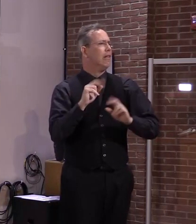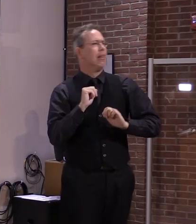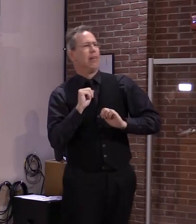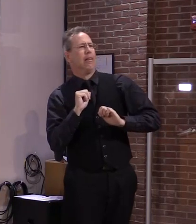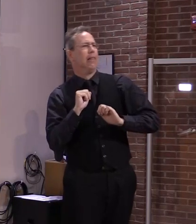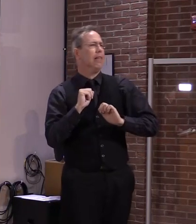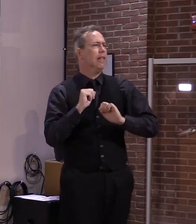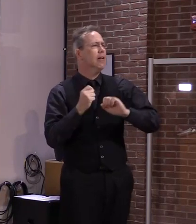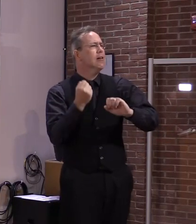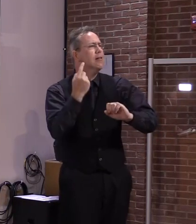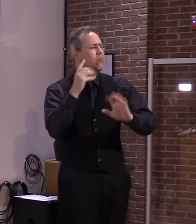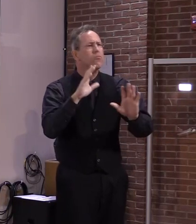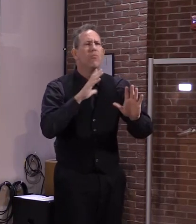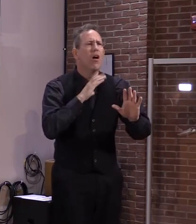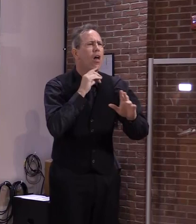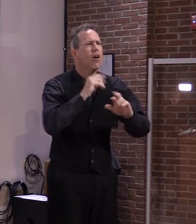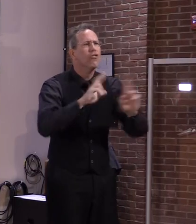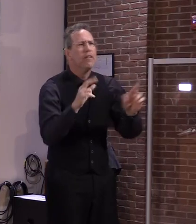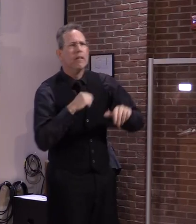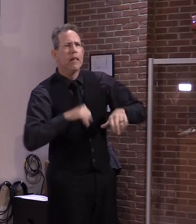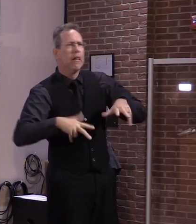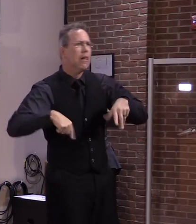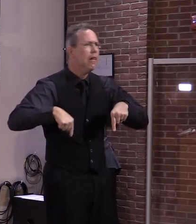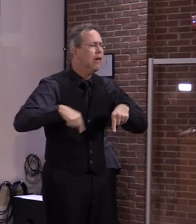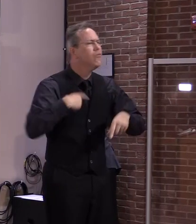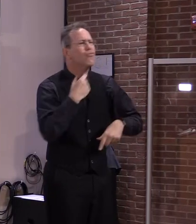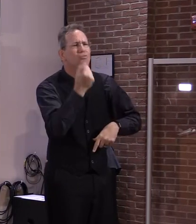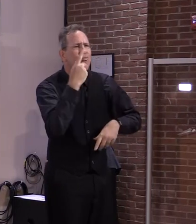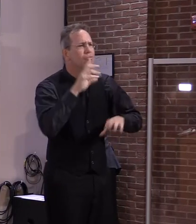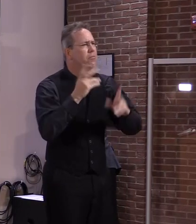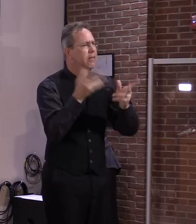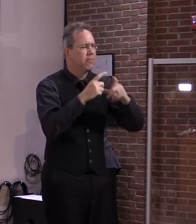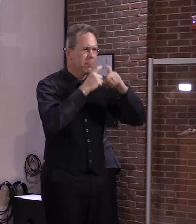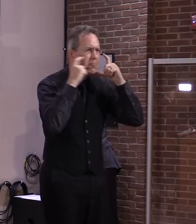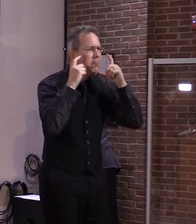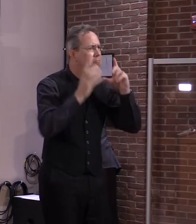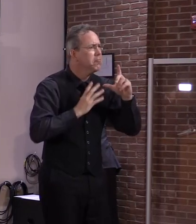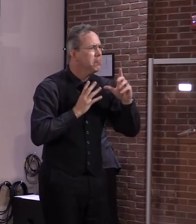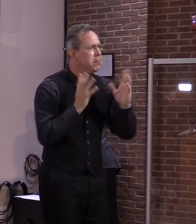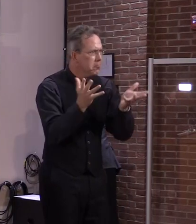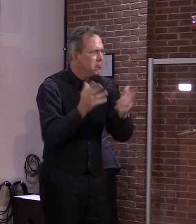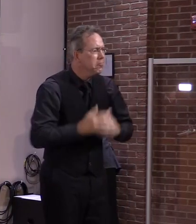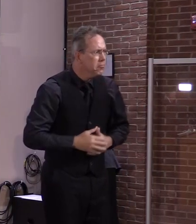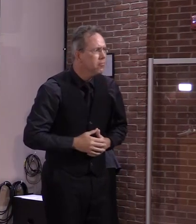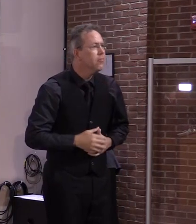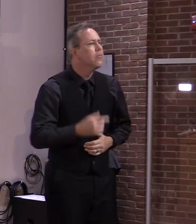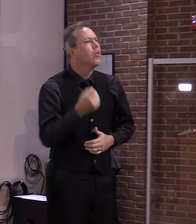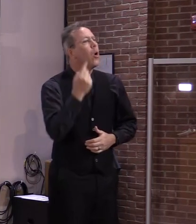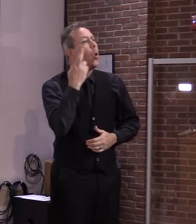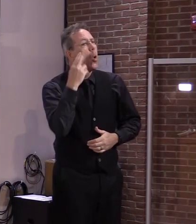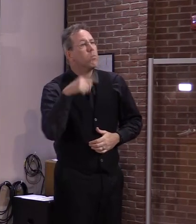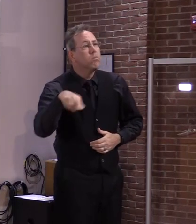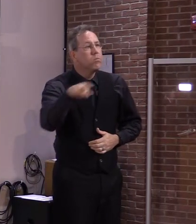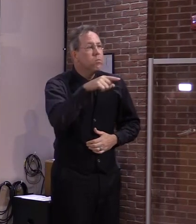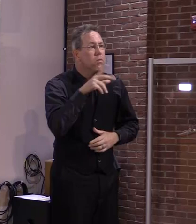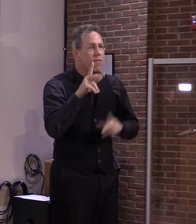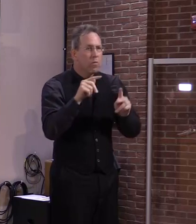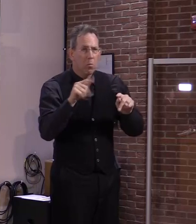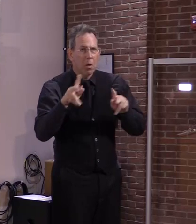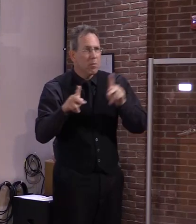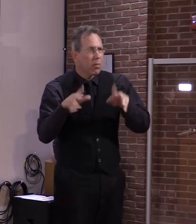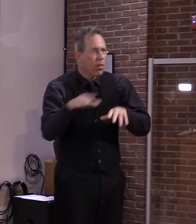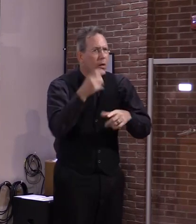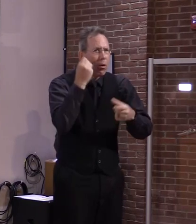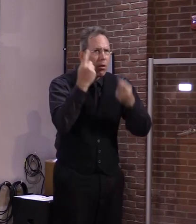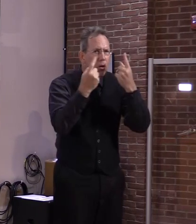okay. That's their choice, and I sincerely hope Vermonters can show understanding. But the fact is, if